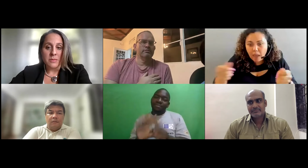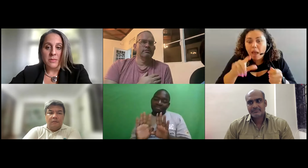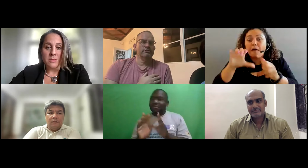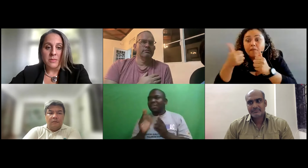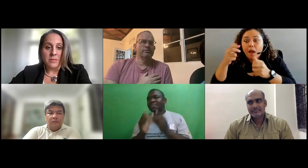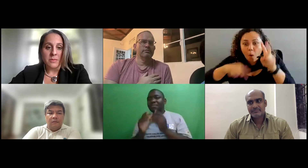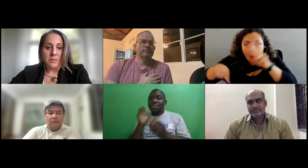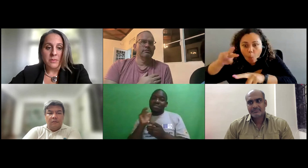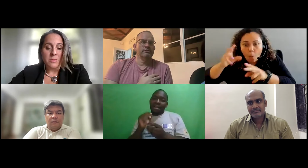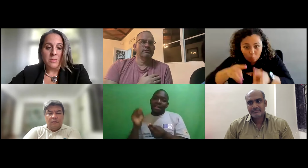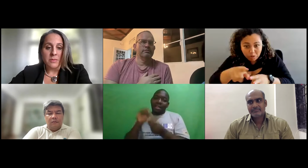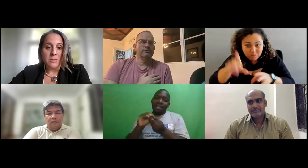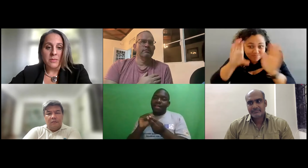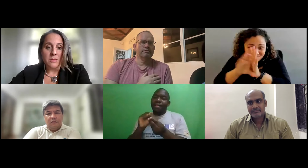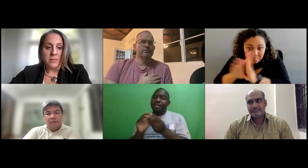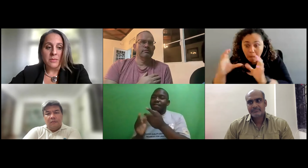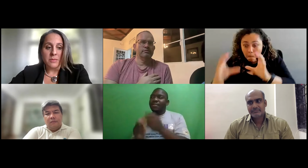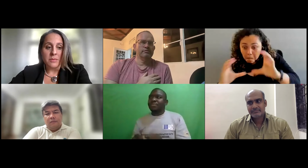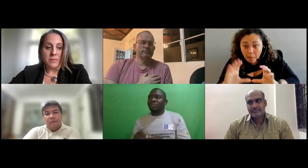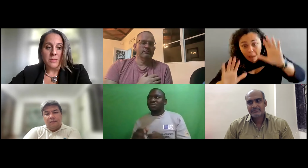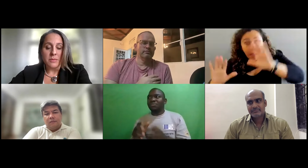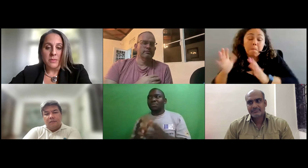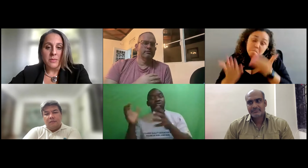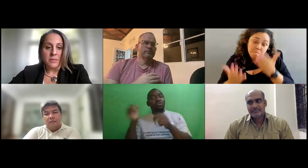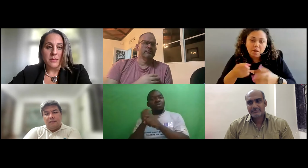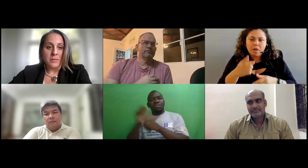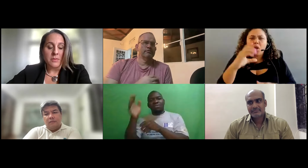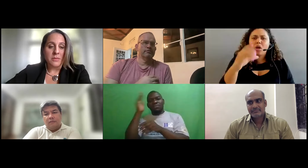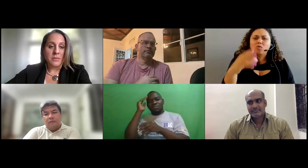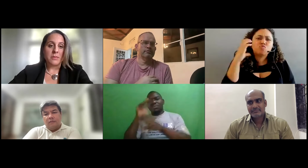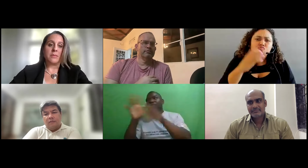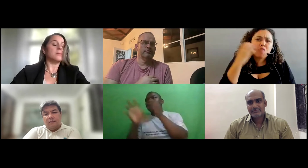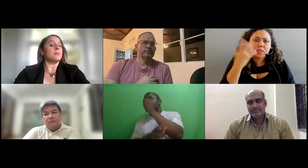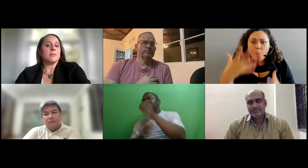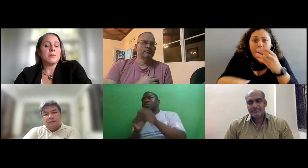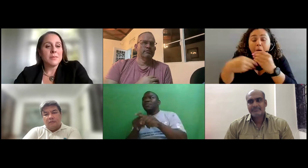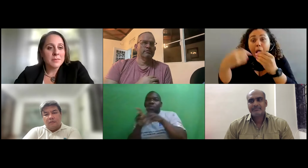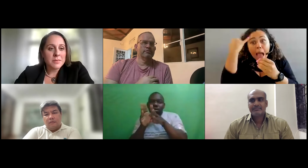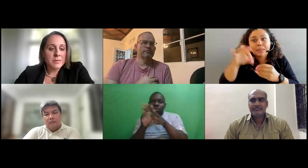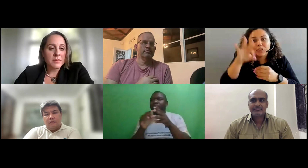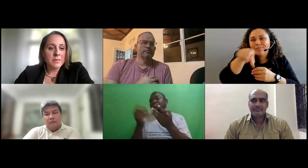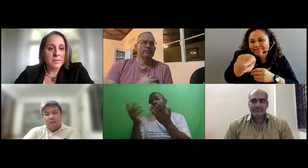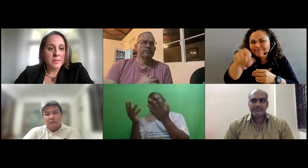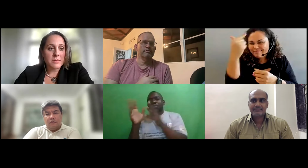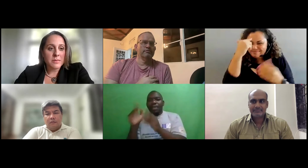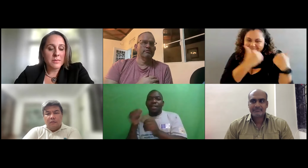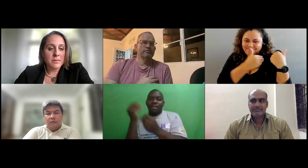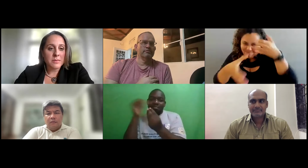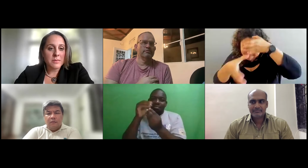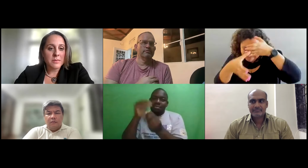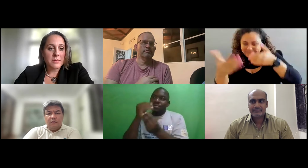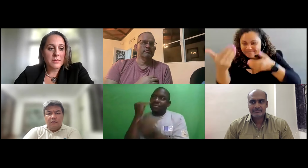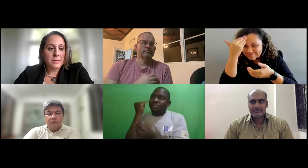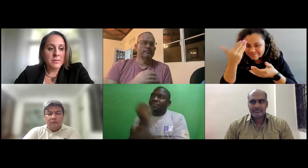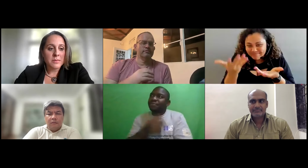ways and means on how we could try to solve these challenges. Maybe Chris, you want to add something? because he's the one who was doing a lot of work and